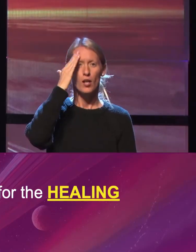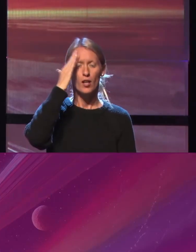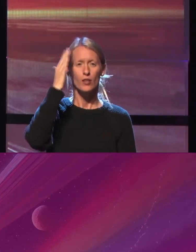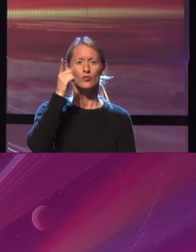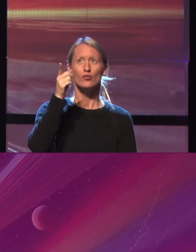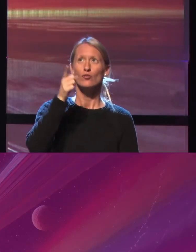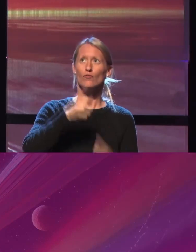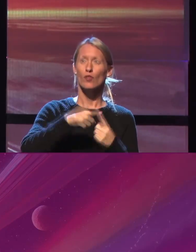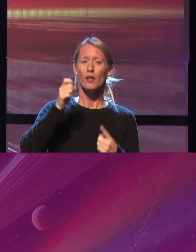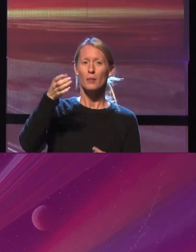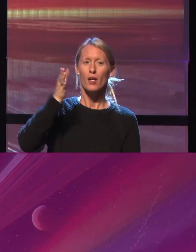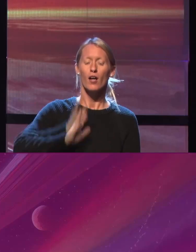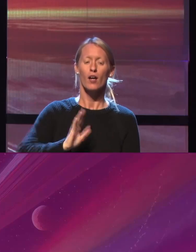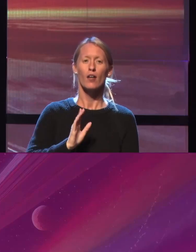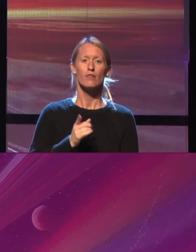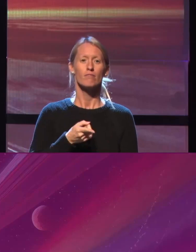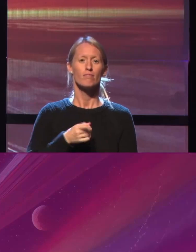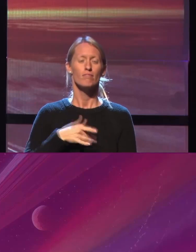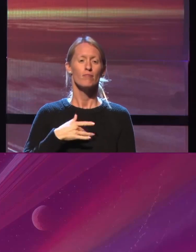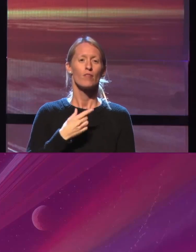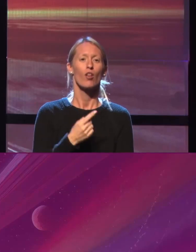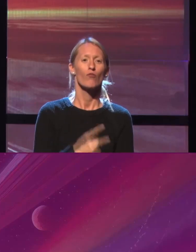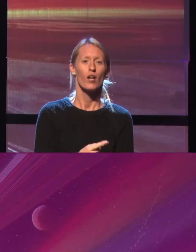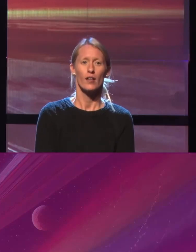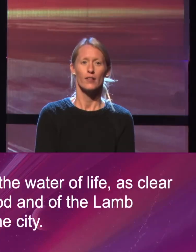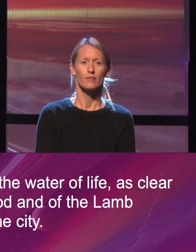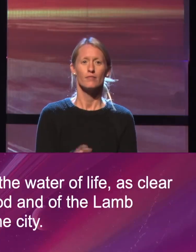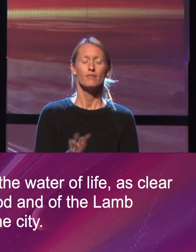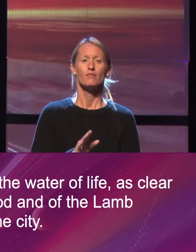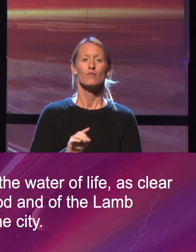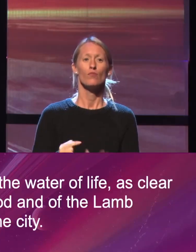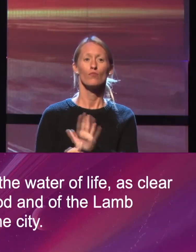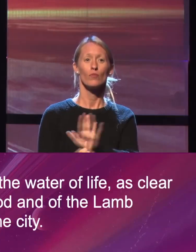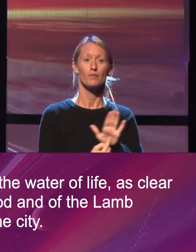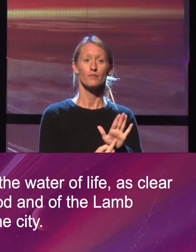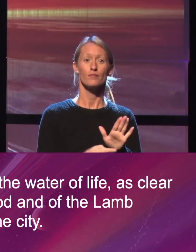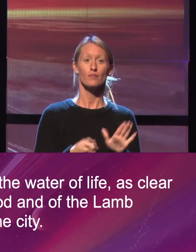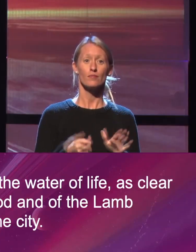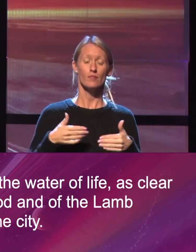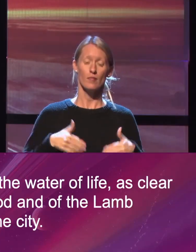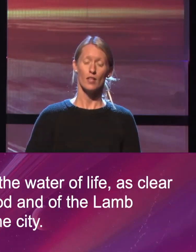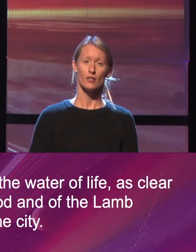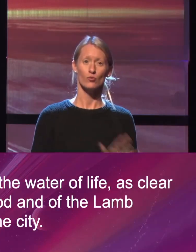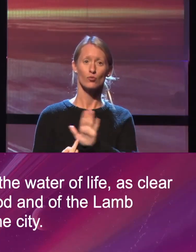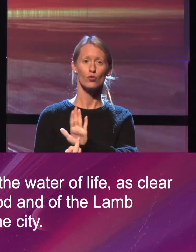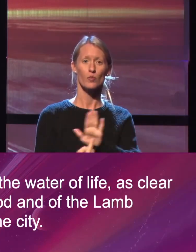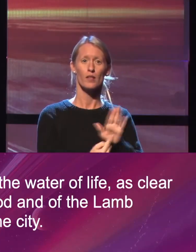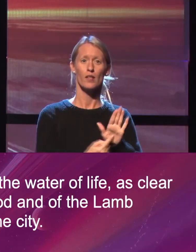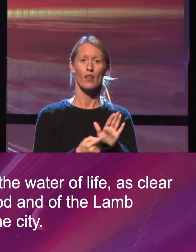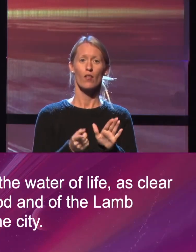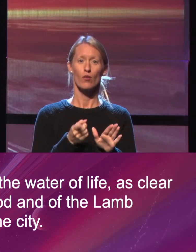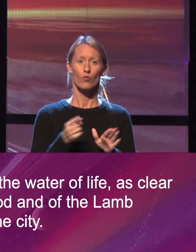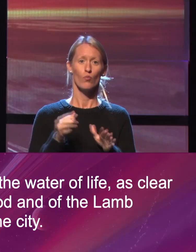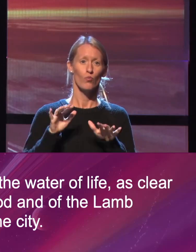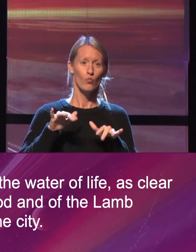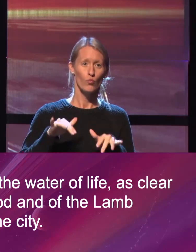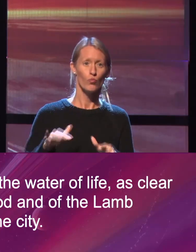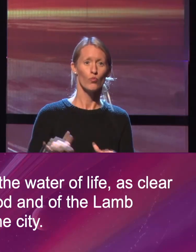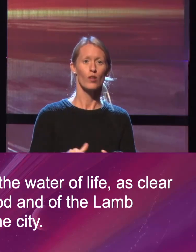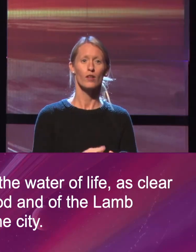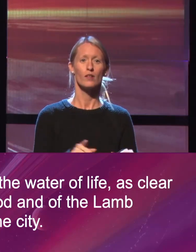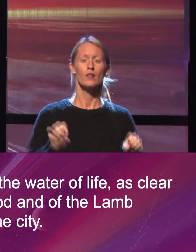No, Revelation 22 verses 1 through 2 says that then the angel showed me the river of the water of life, as clear as